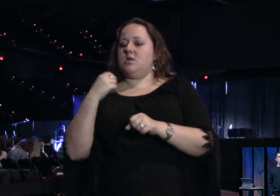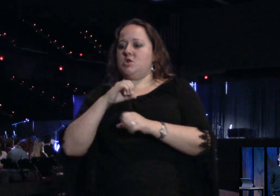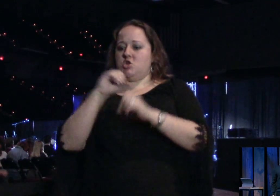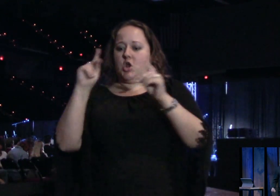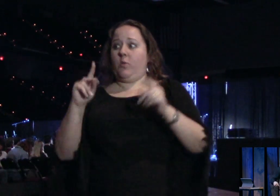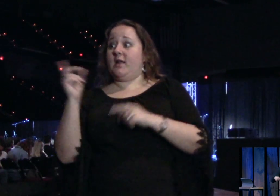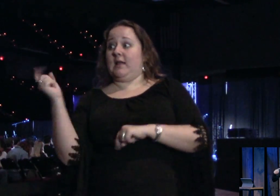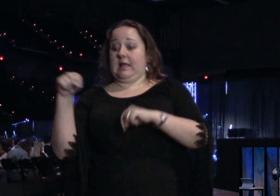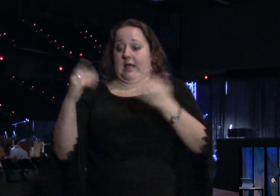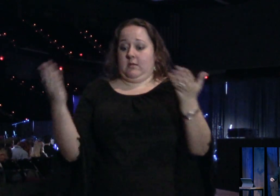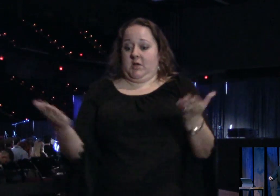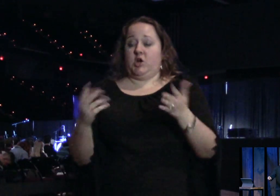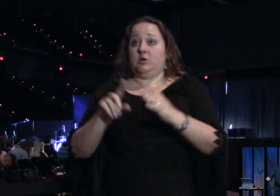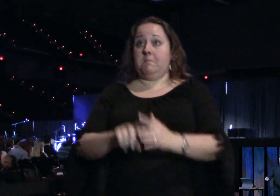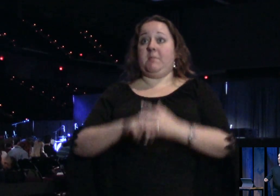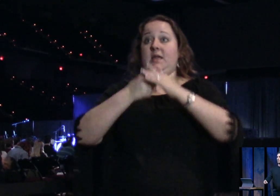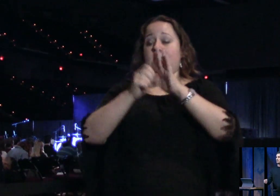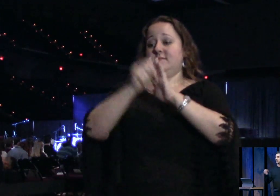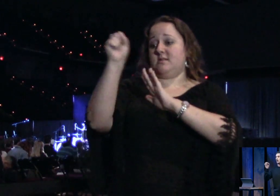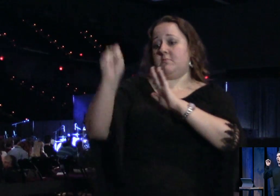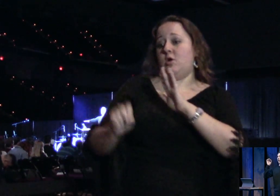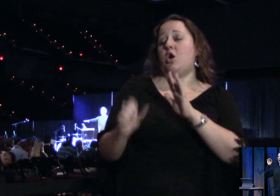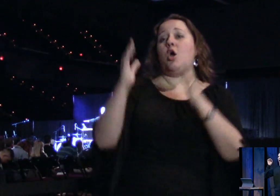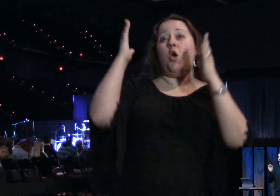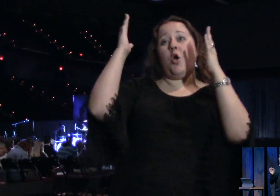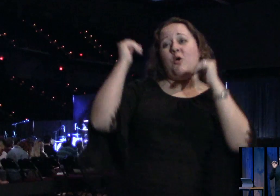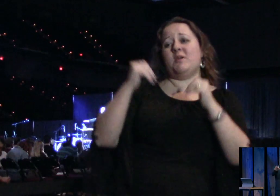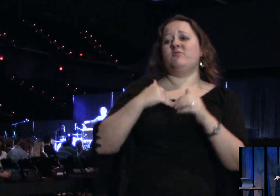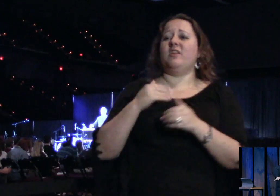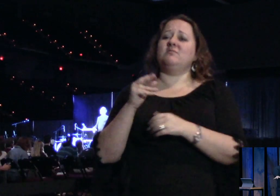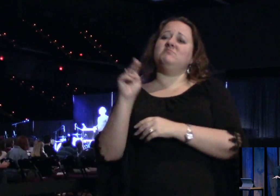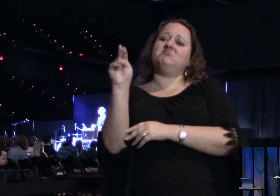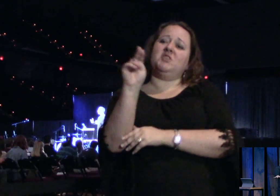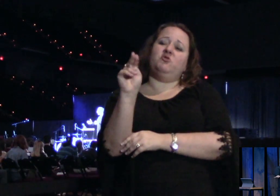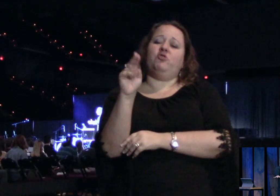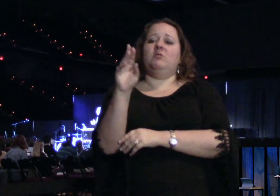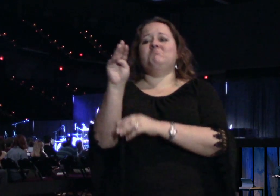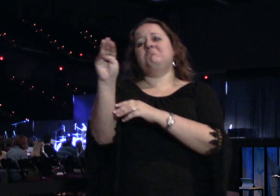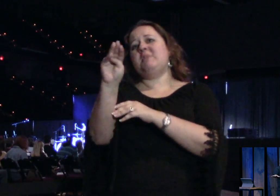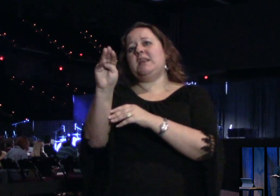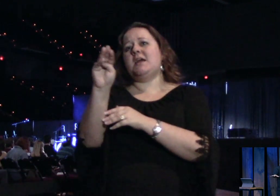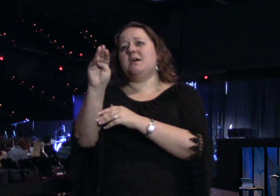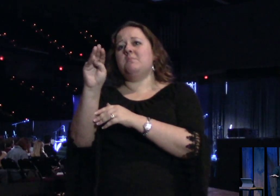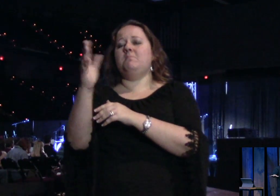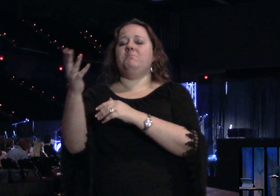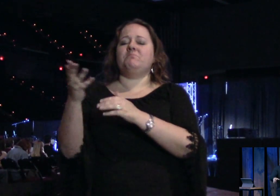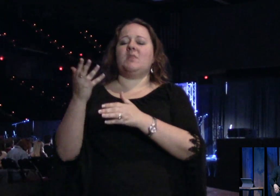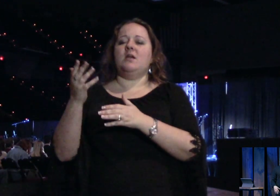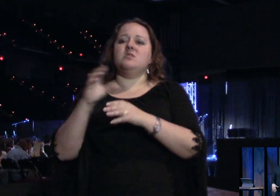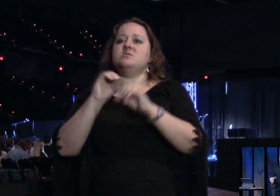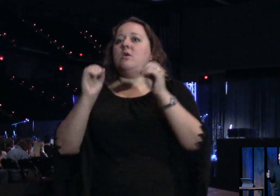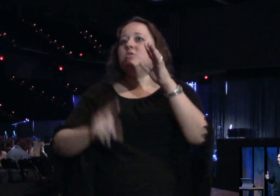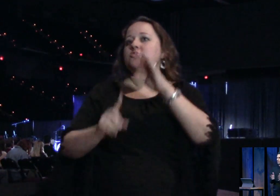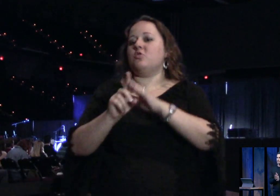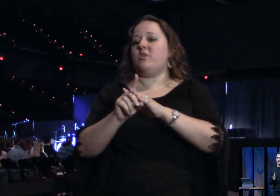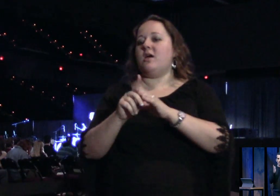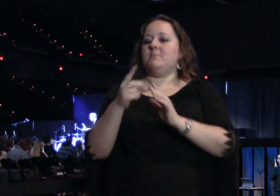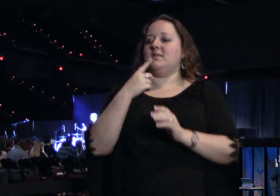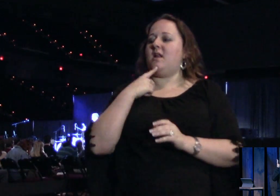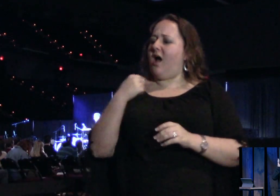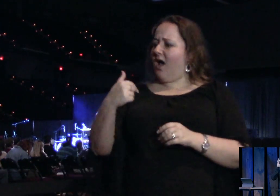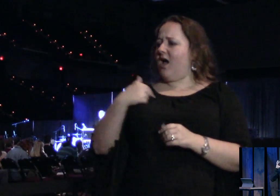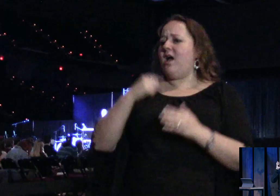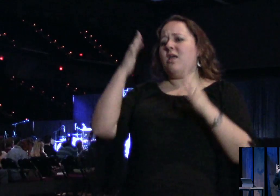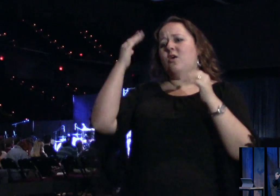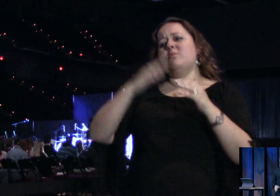That's what you want. Nobody stepped into this semester hoping for mediocrity, right? Nobody showed up saying, you know